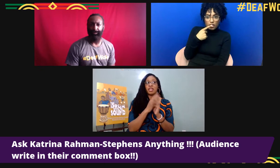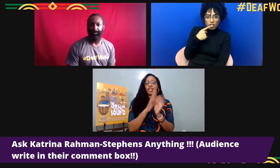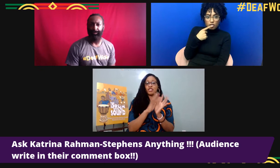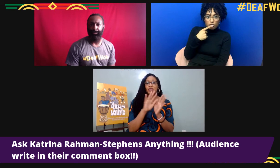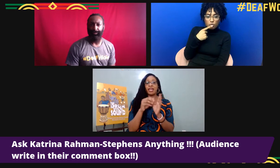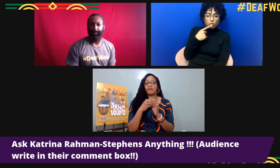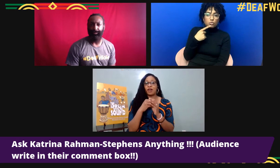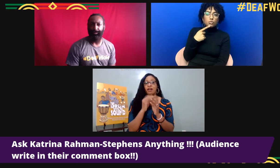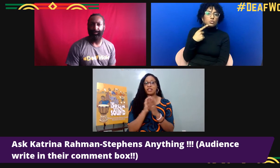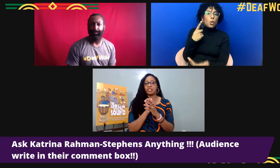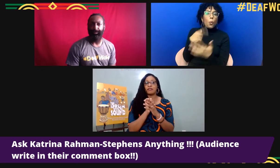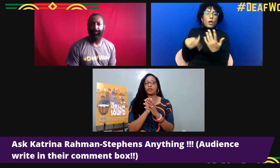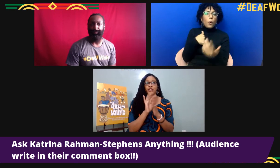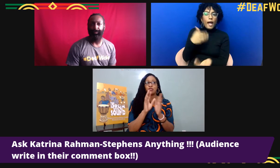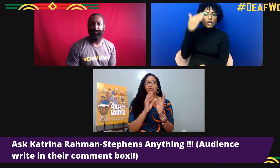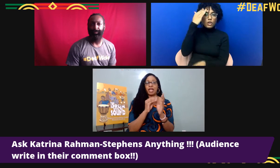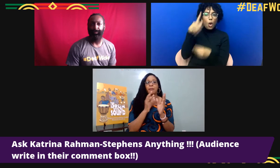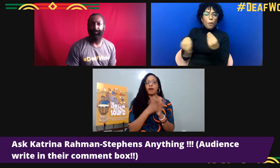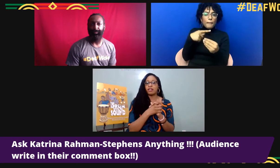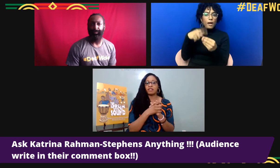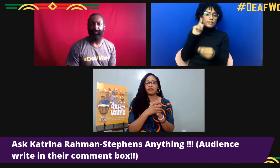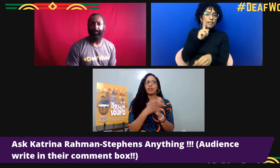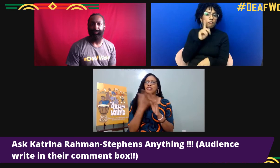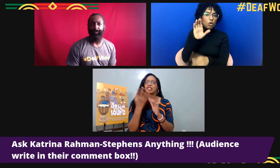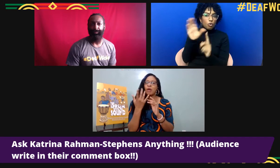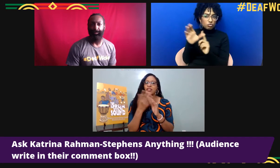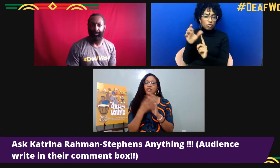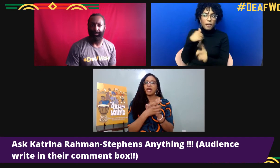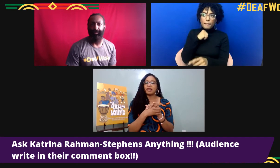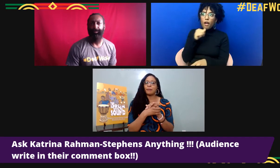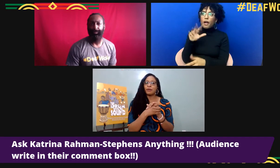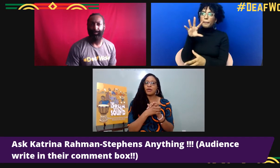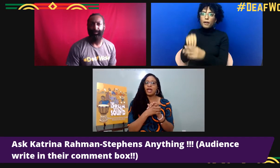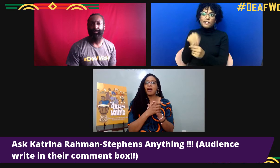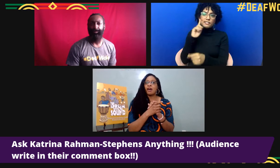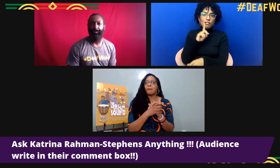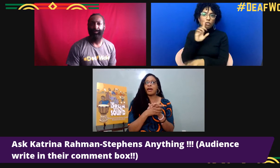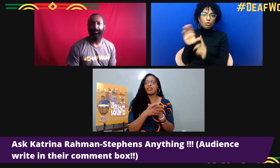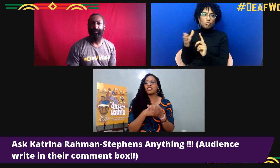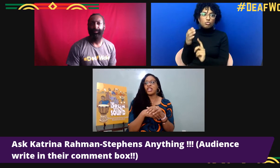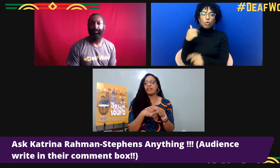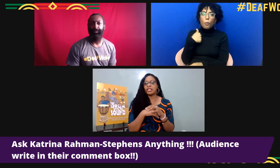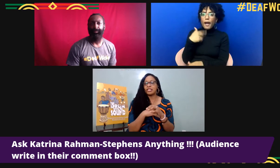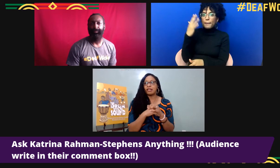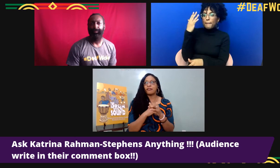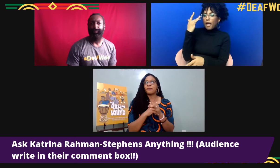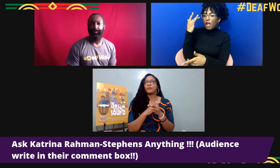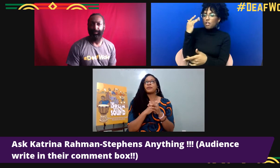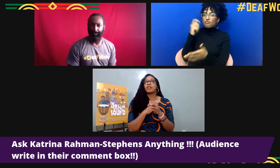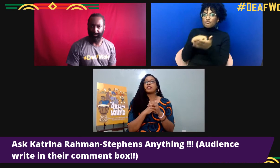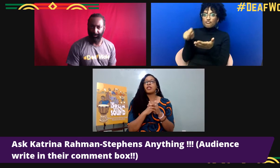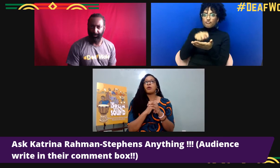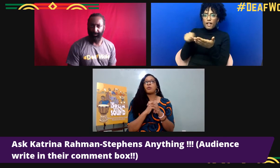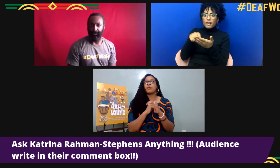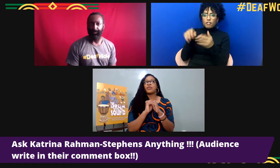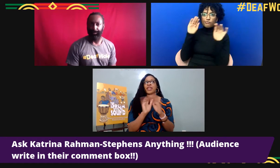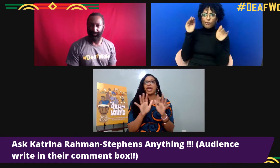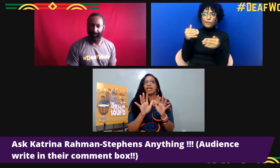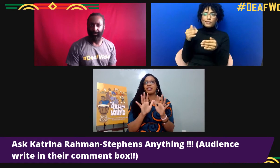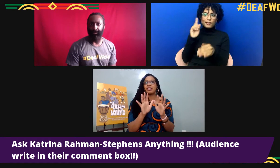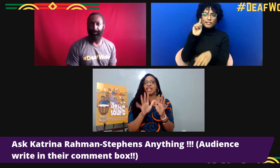deaf culture? You're not involved in deaf culture. You're not a part of deaf culture. So why are you writing a book about a child that's deaf.